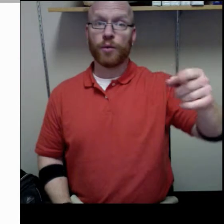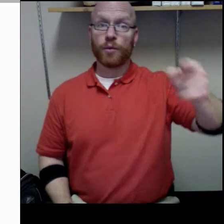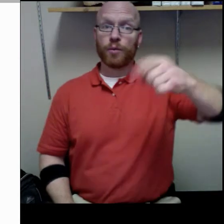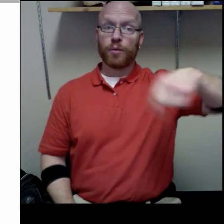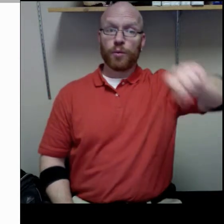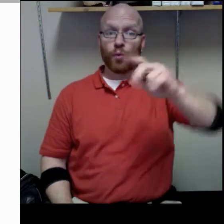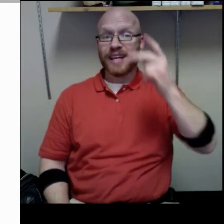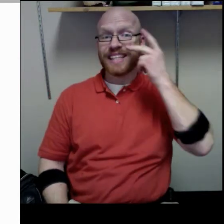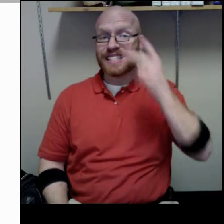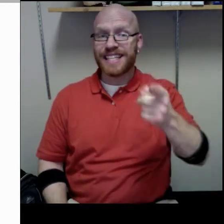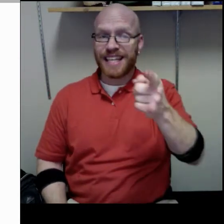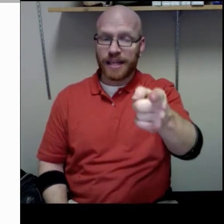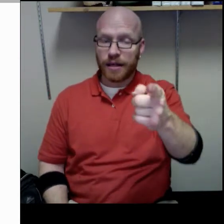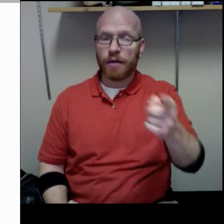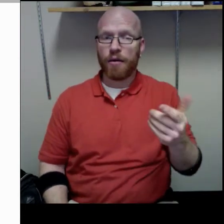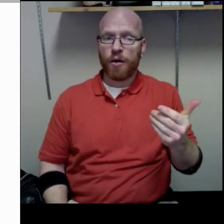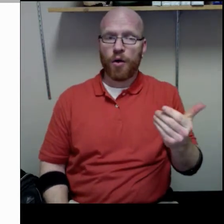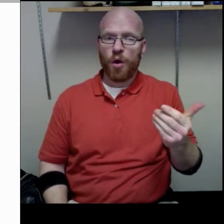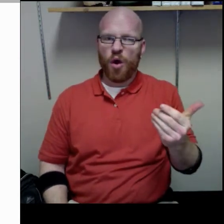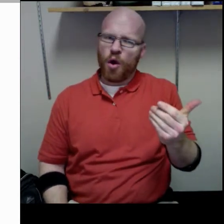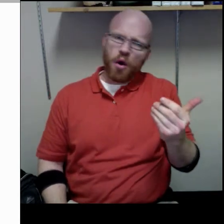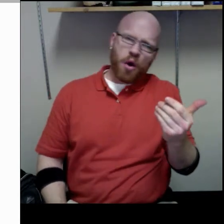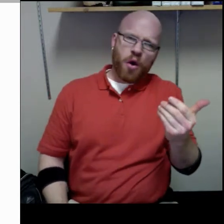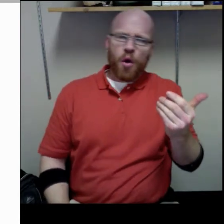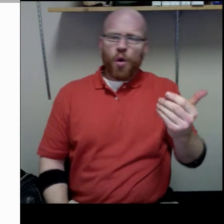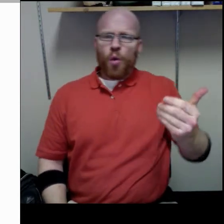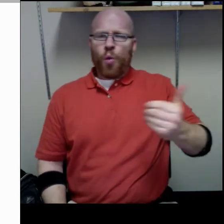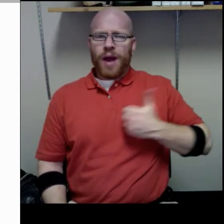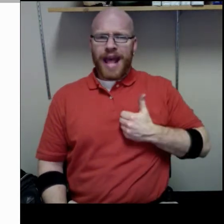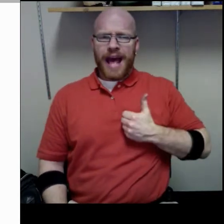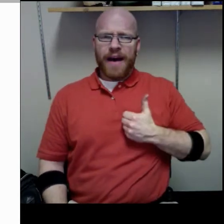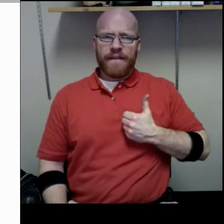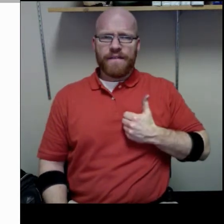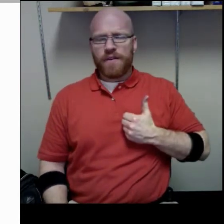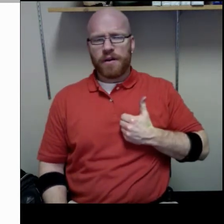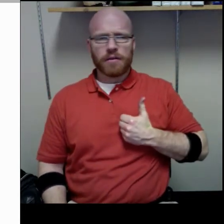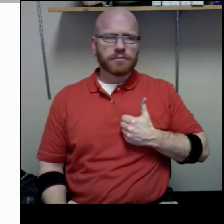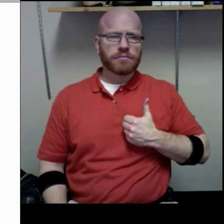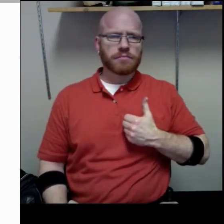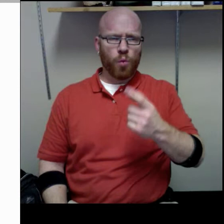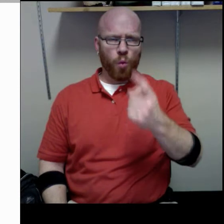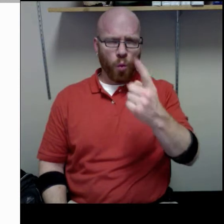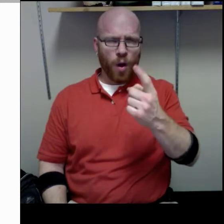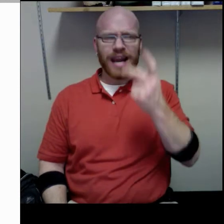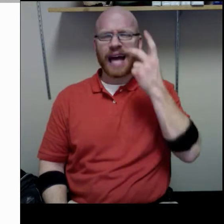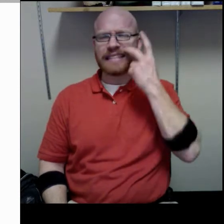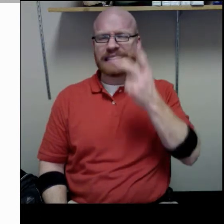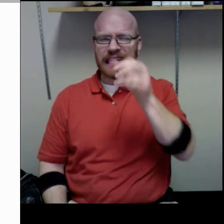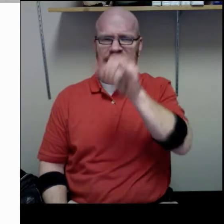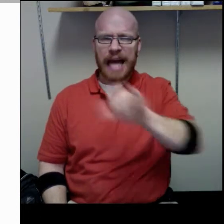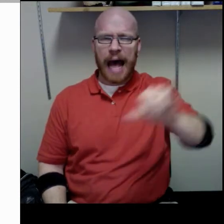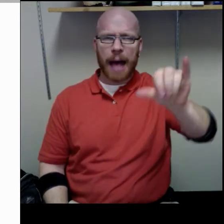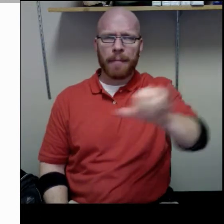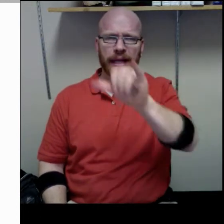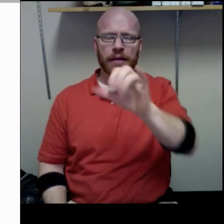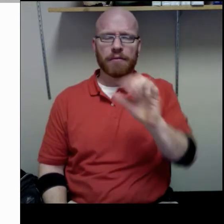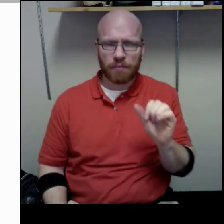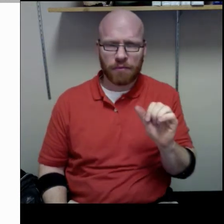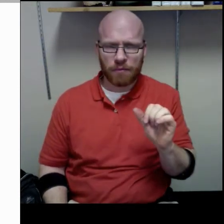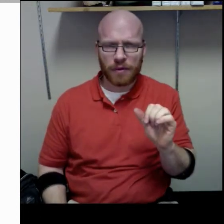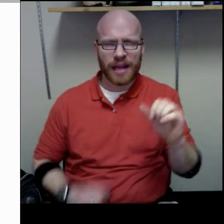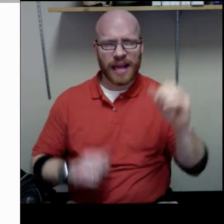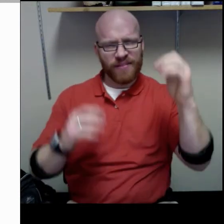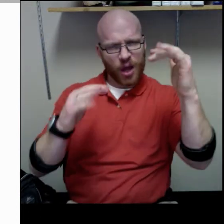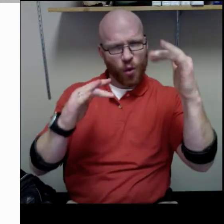Now we can see we have one I can see it's common.